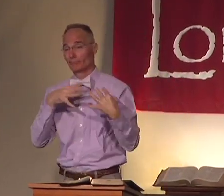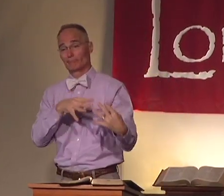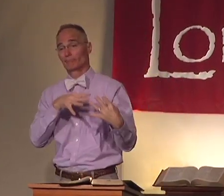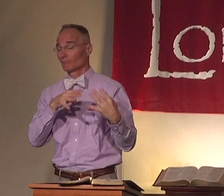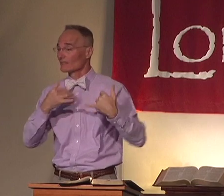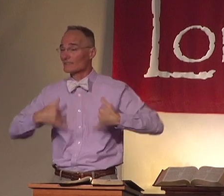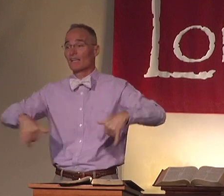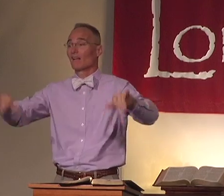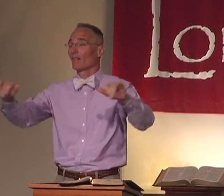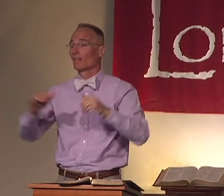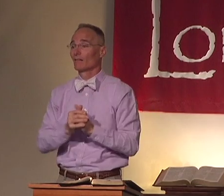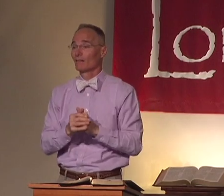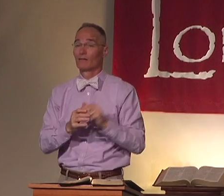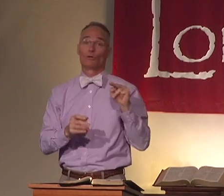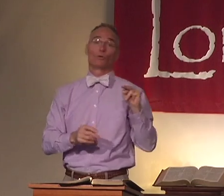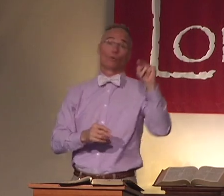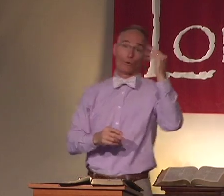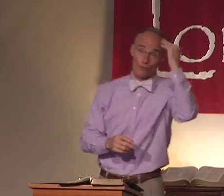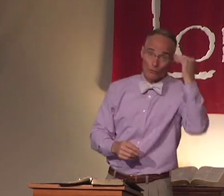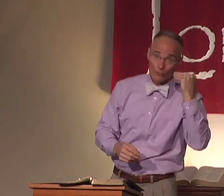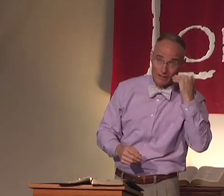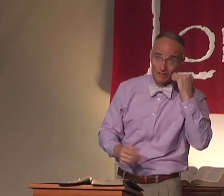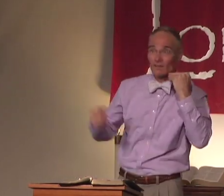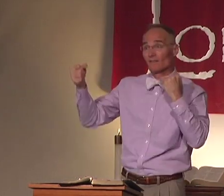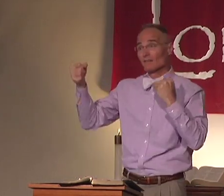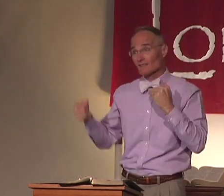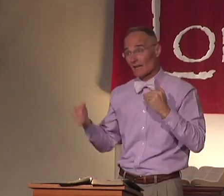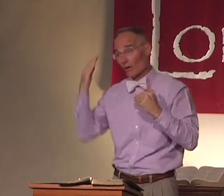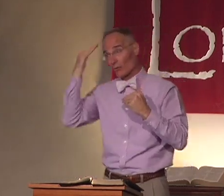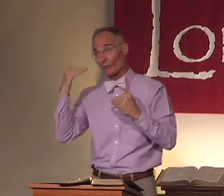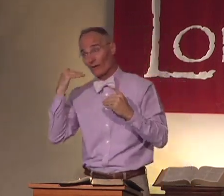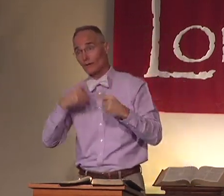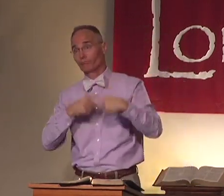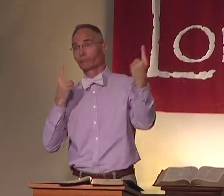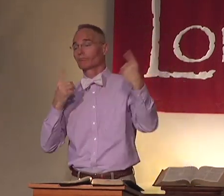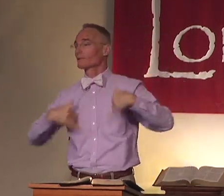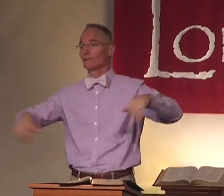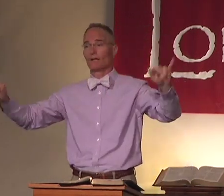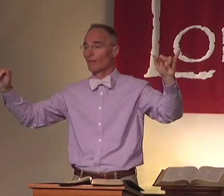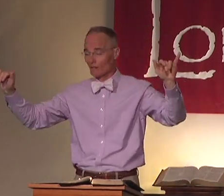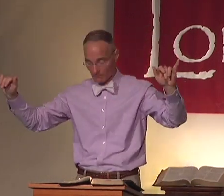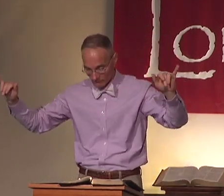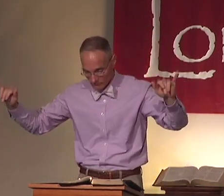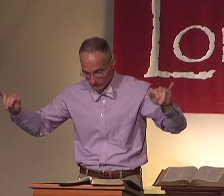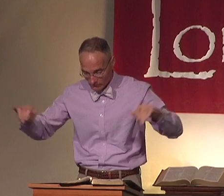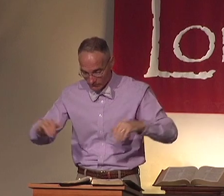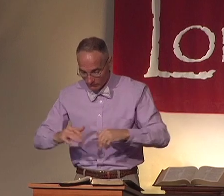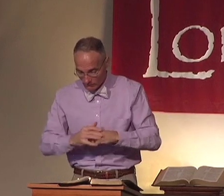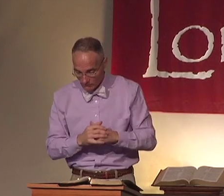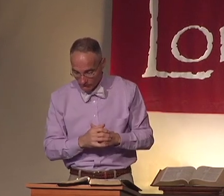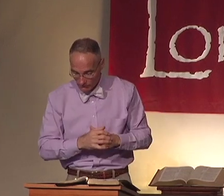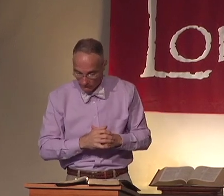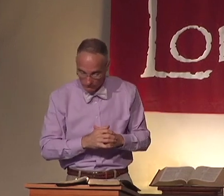Countries today are still battling with each other. North Korea, South Korea still hate each other.